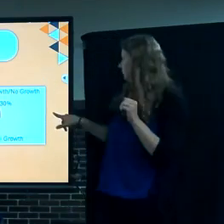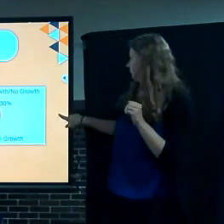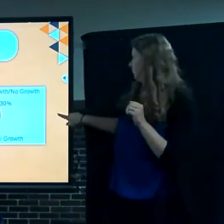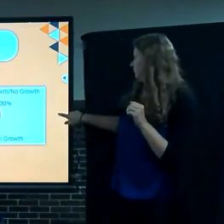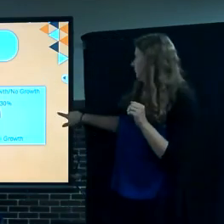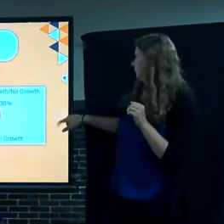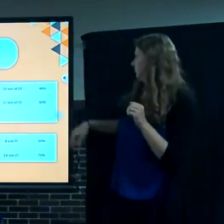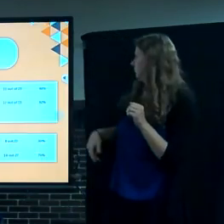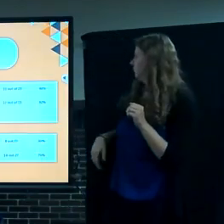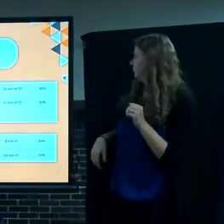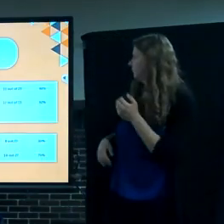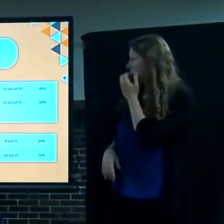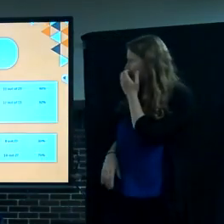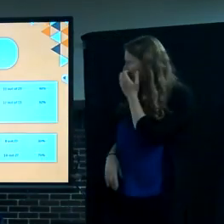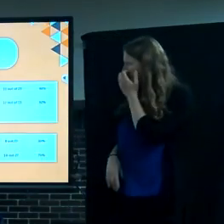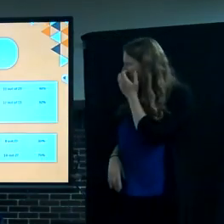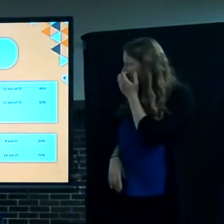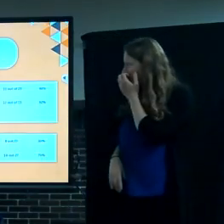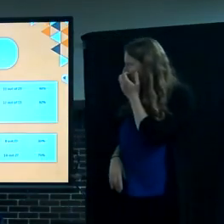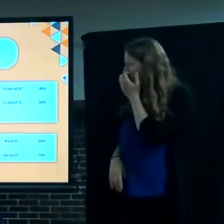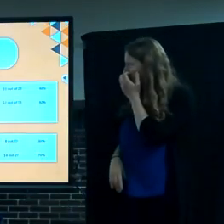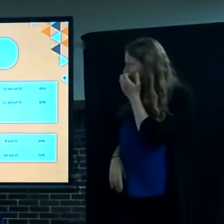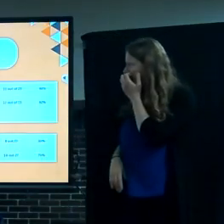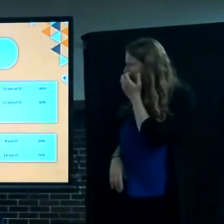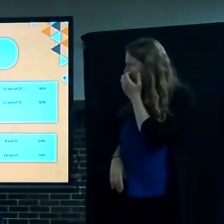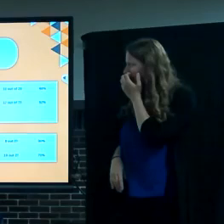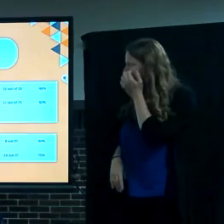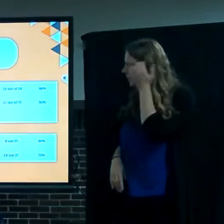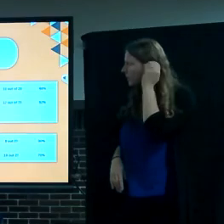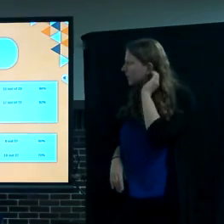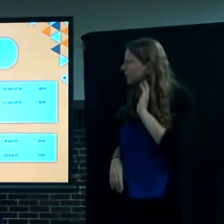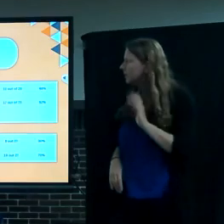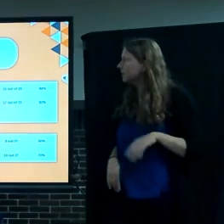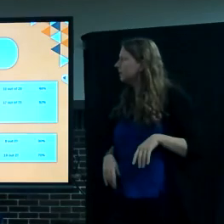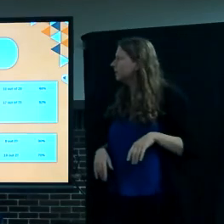And we have a bit more details on the upcoming slides.